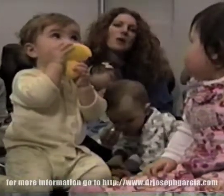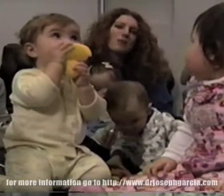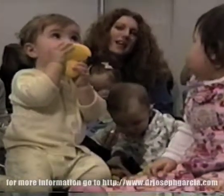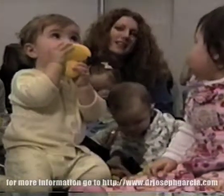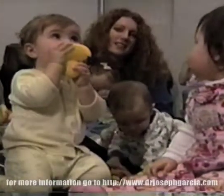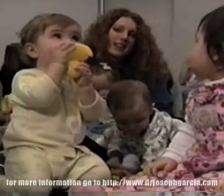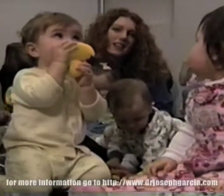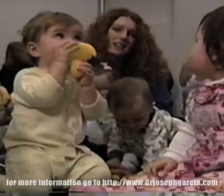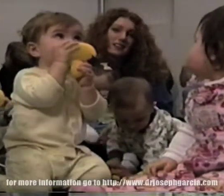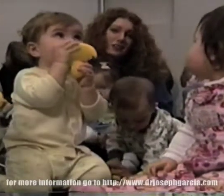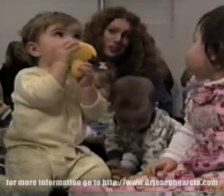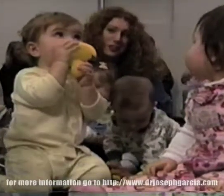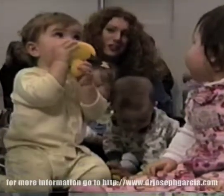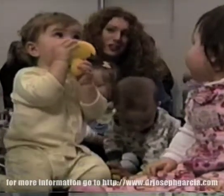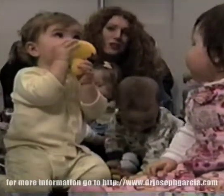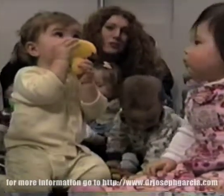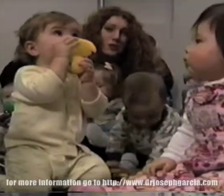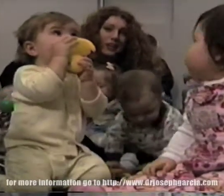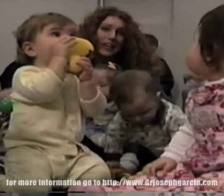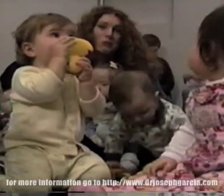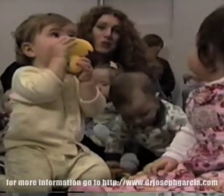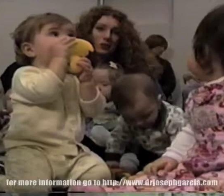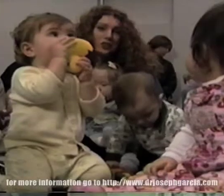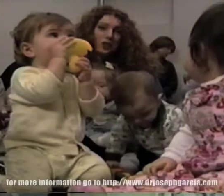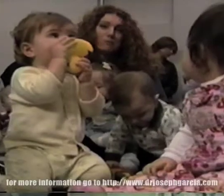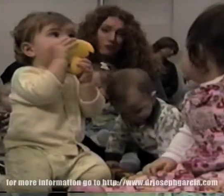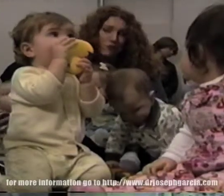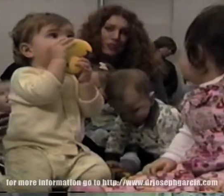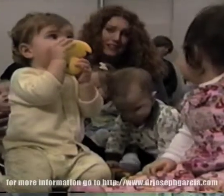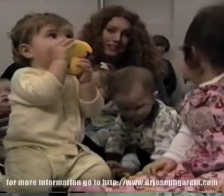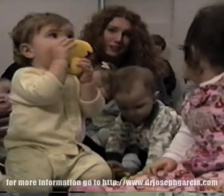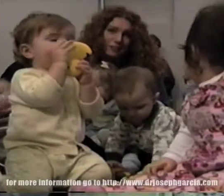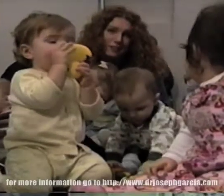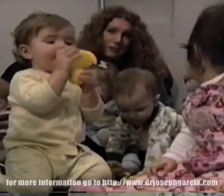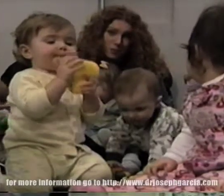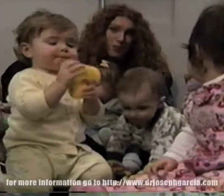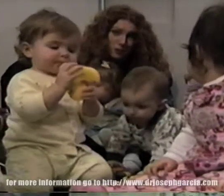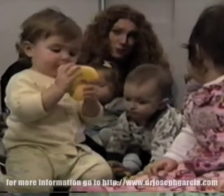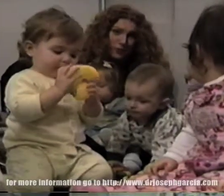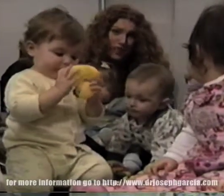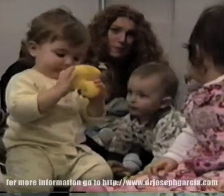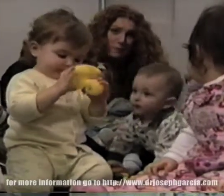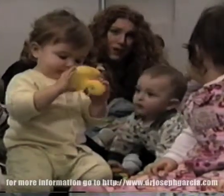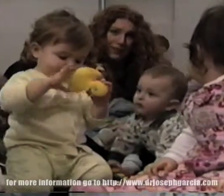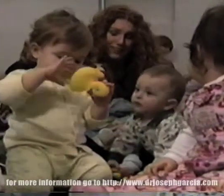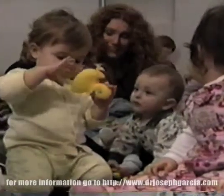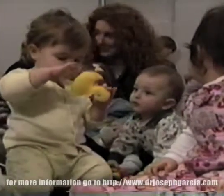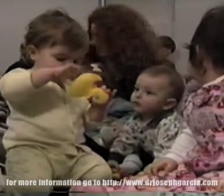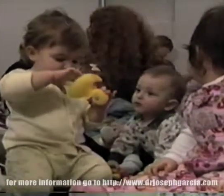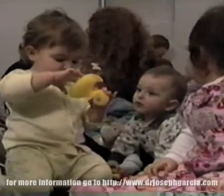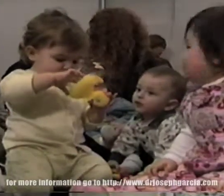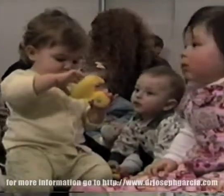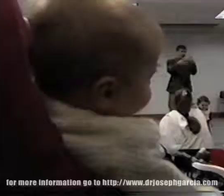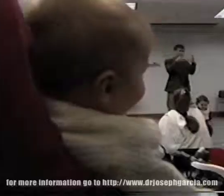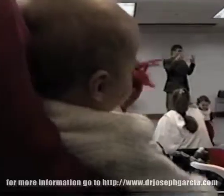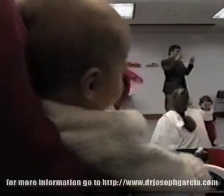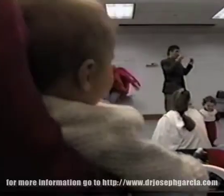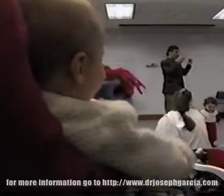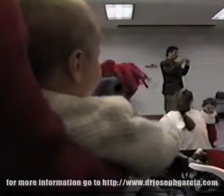man is saying that not only can you communicate with your child before that time, but they'll communicate back. You take the more sign,